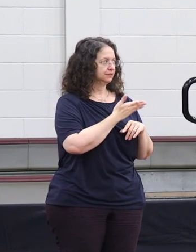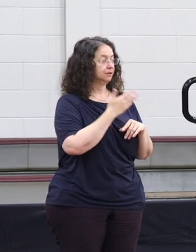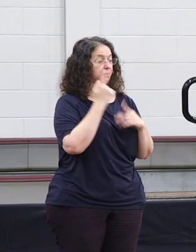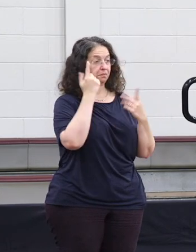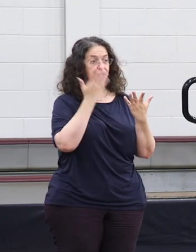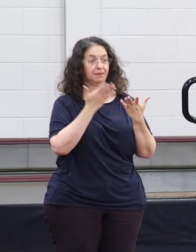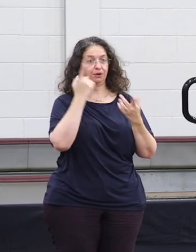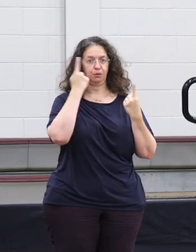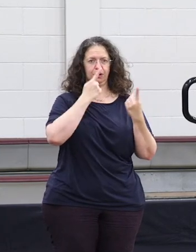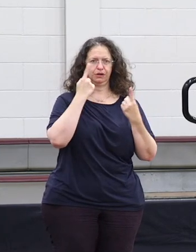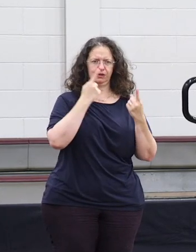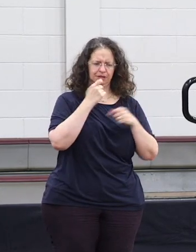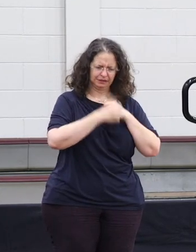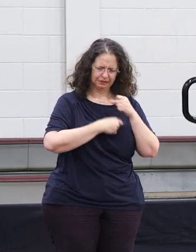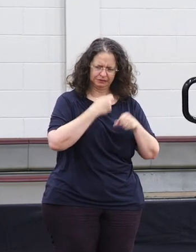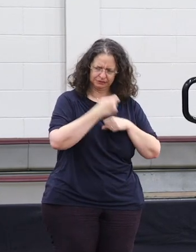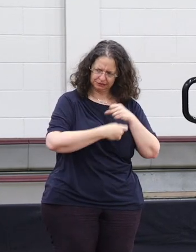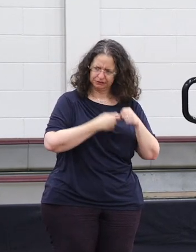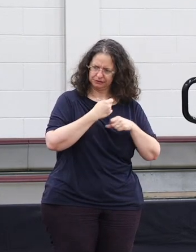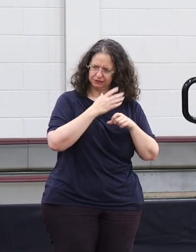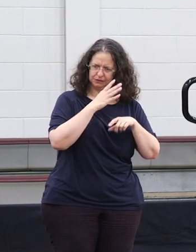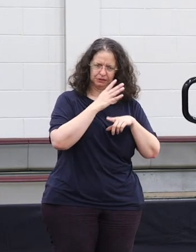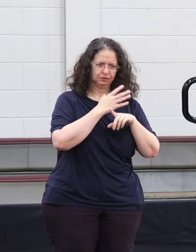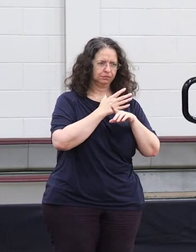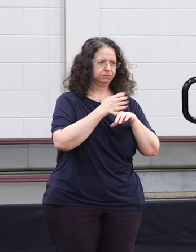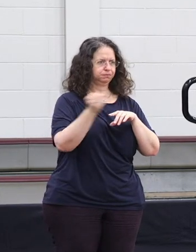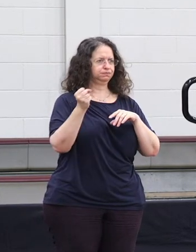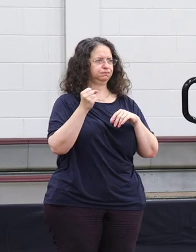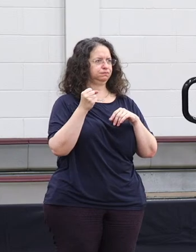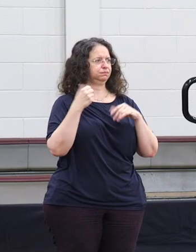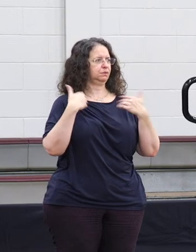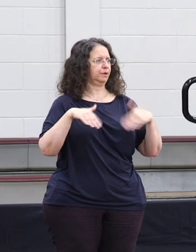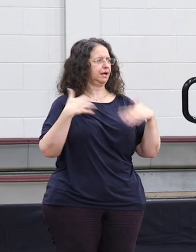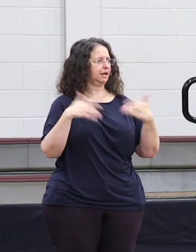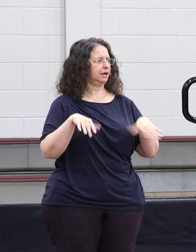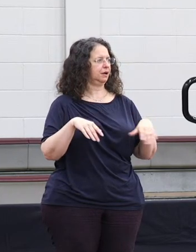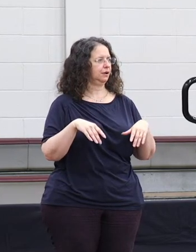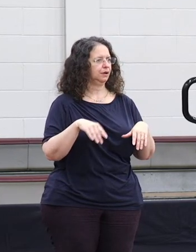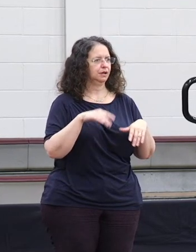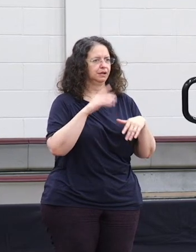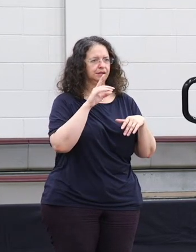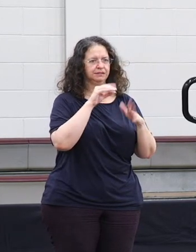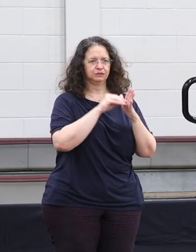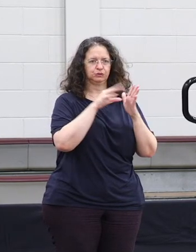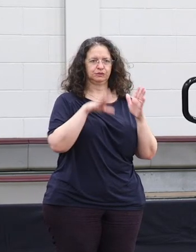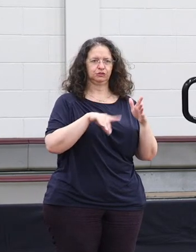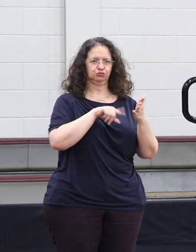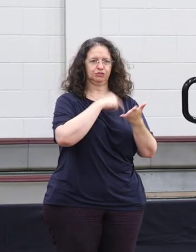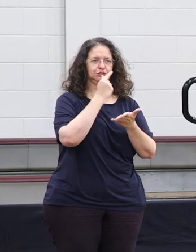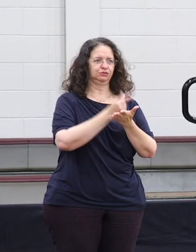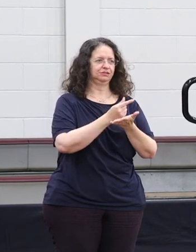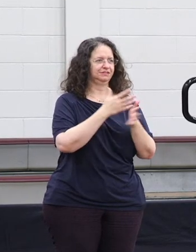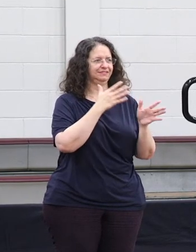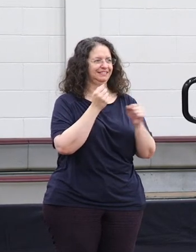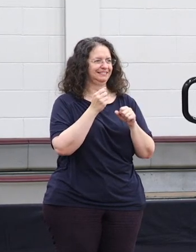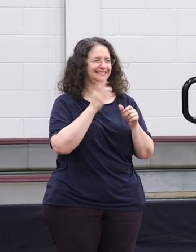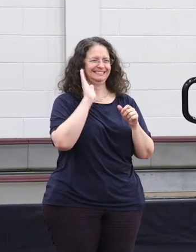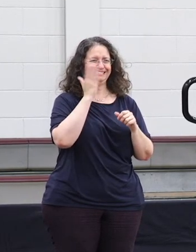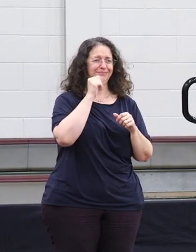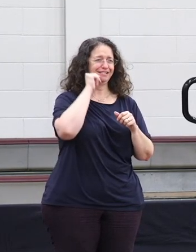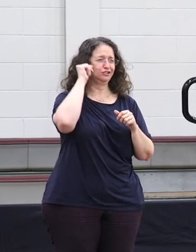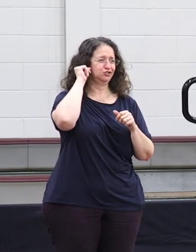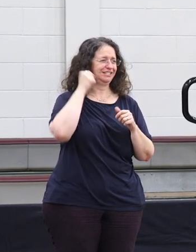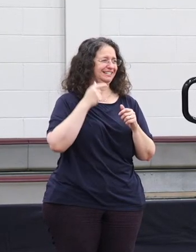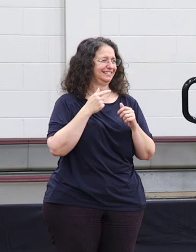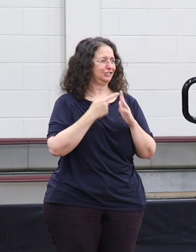where the years have gone. As you marvel at your child's accomplishments, it doesn't seem that long ago when these young adults we